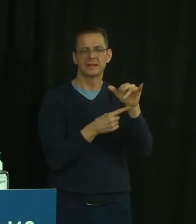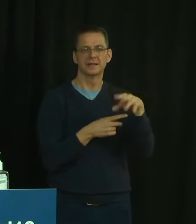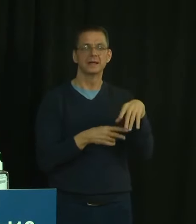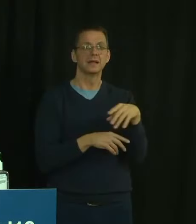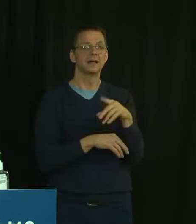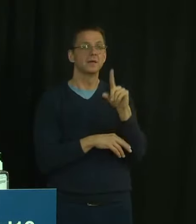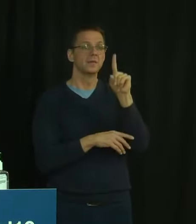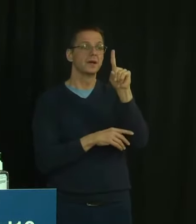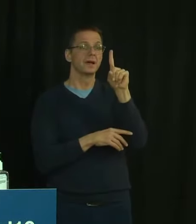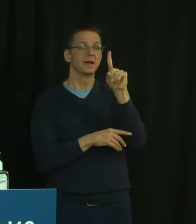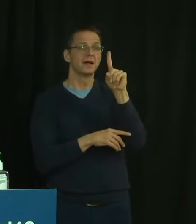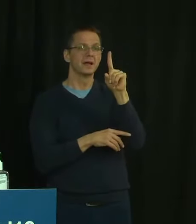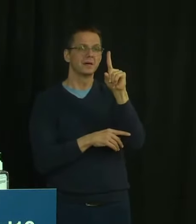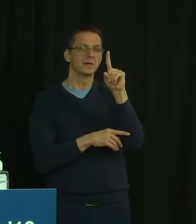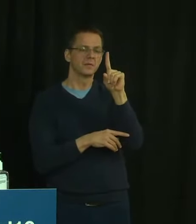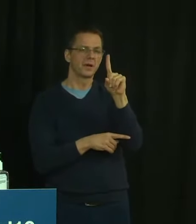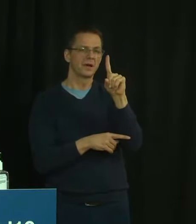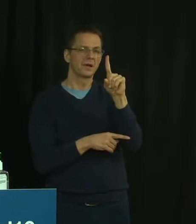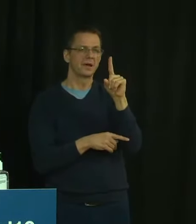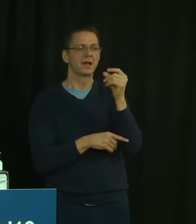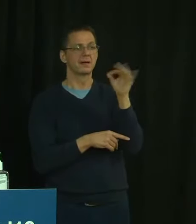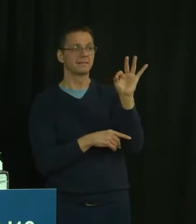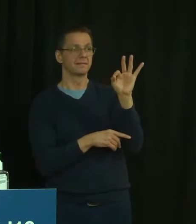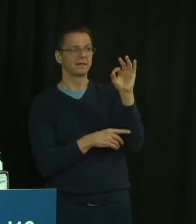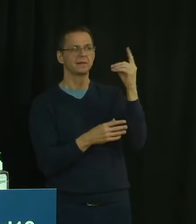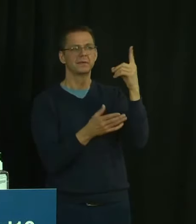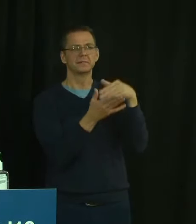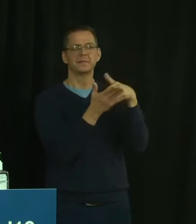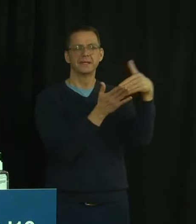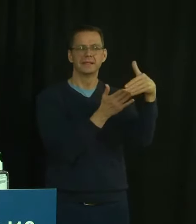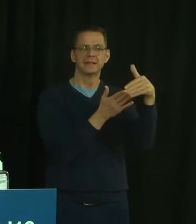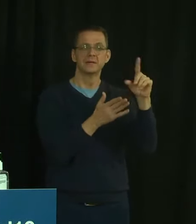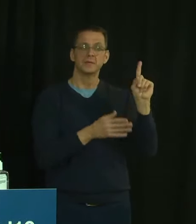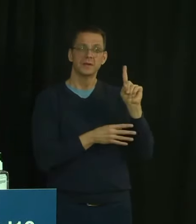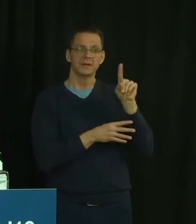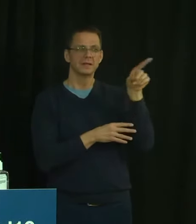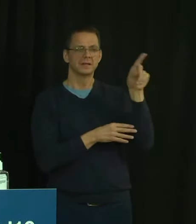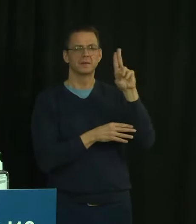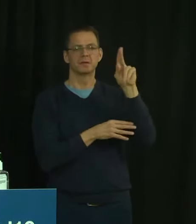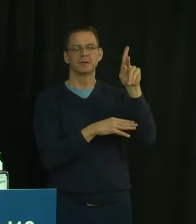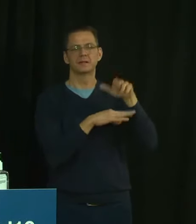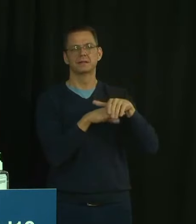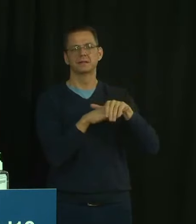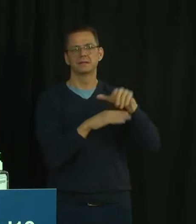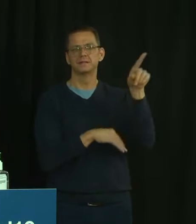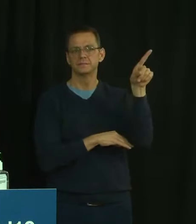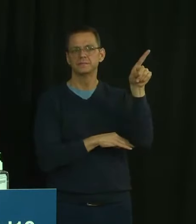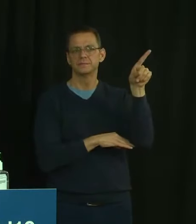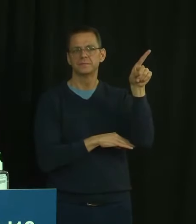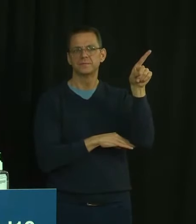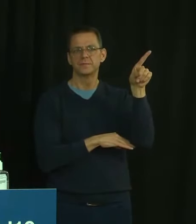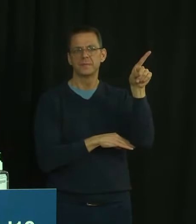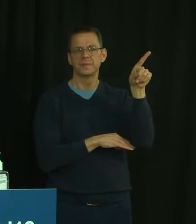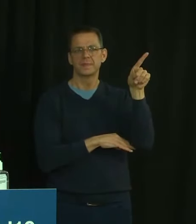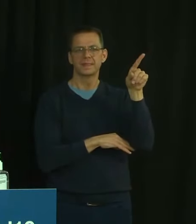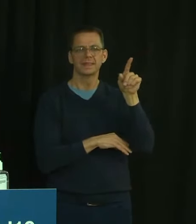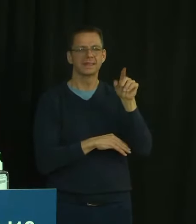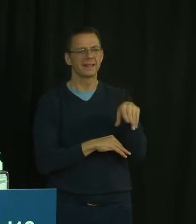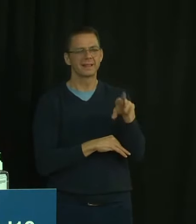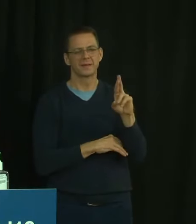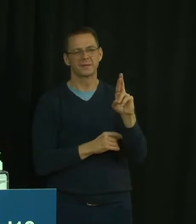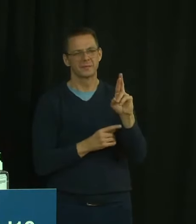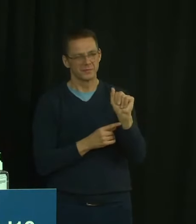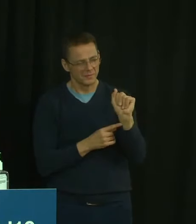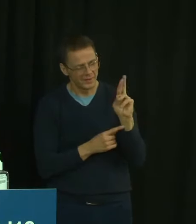and if you look at that range of estimates that has been reported from international experience, the most